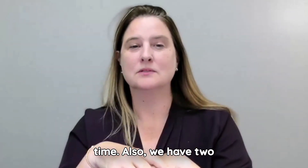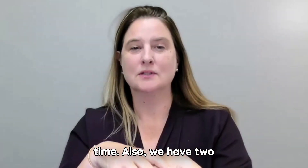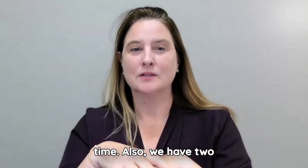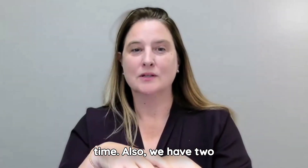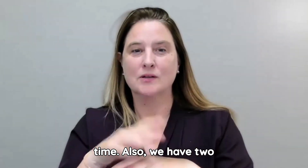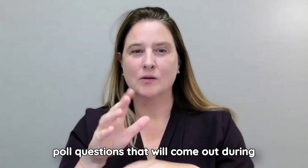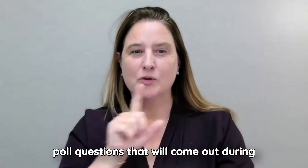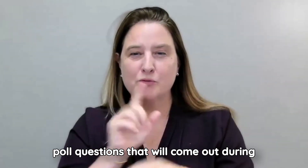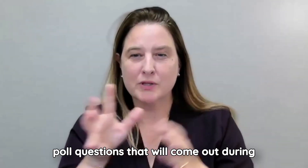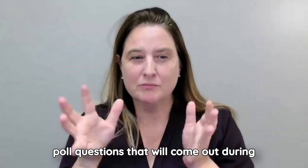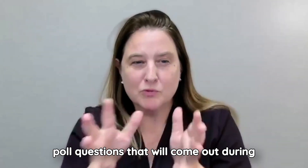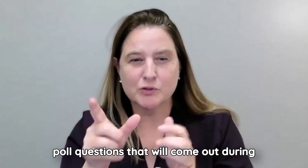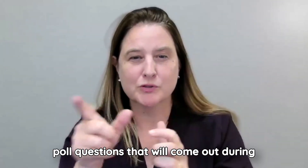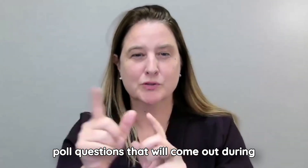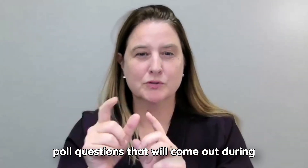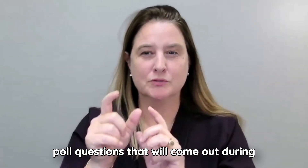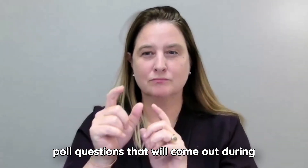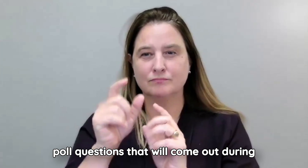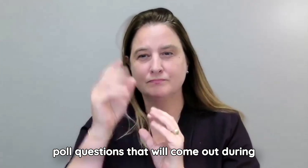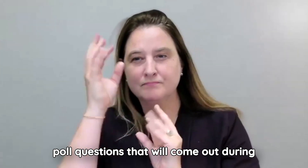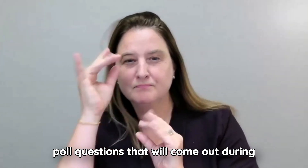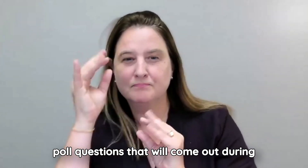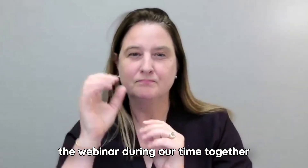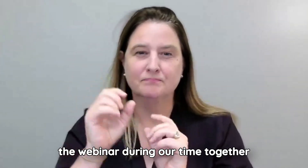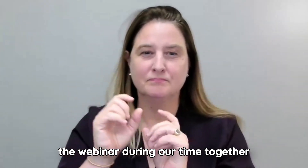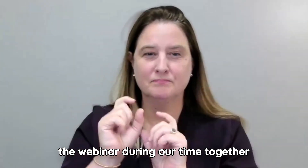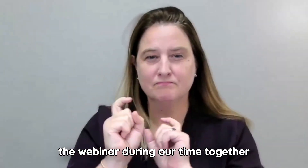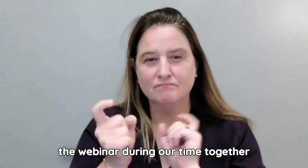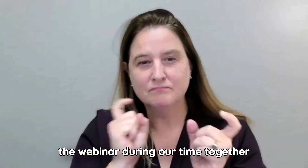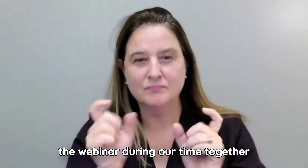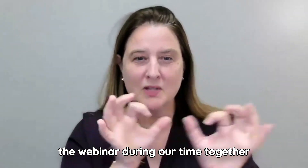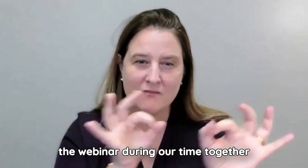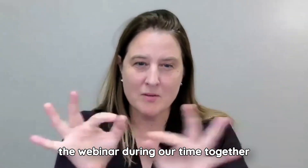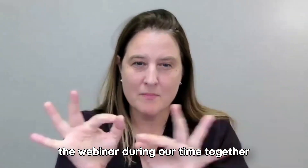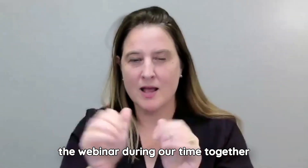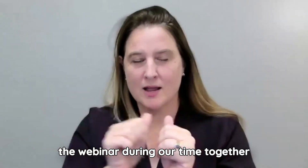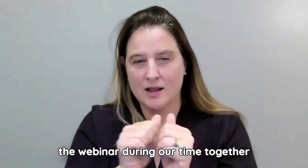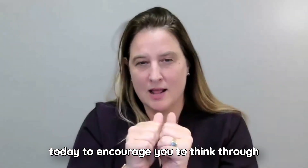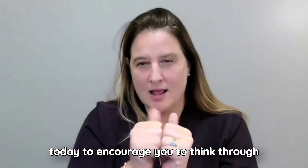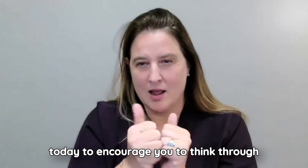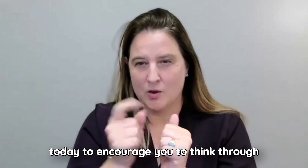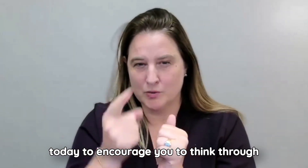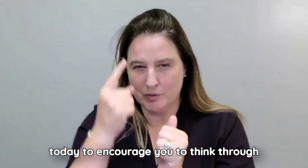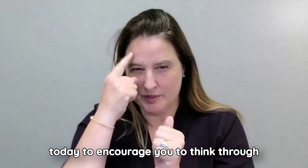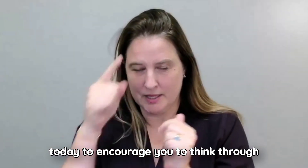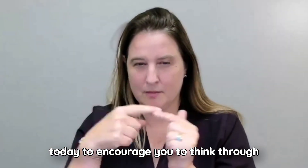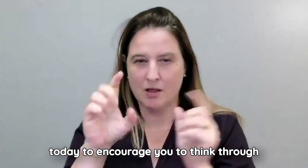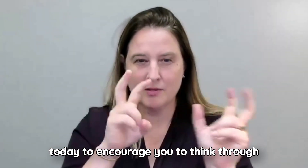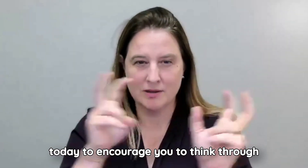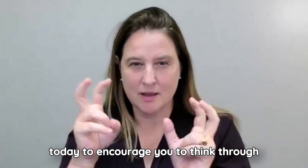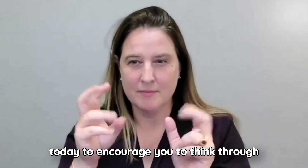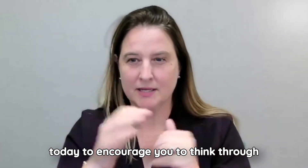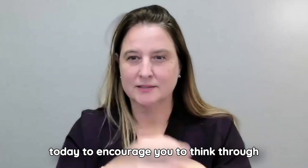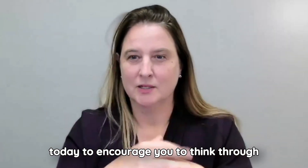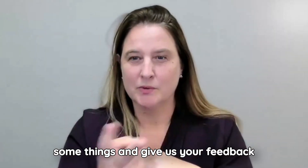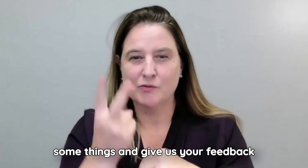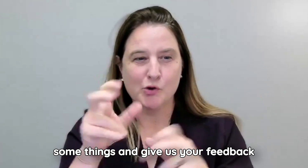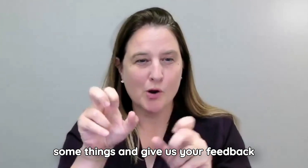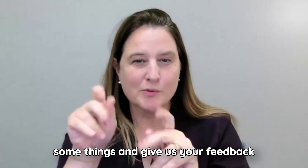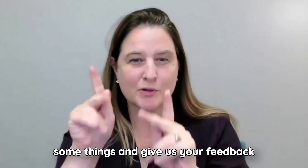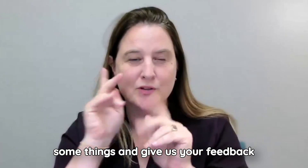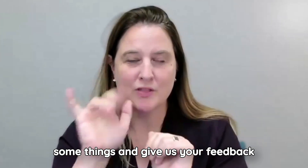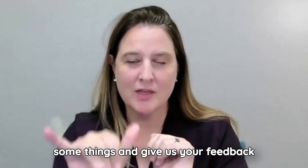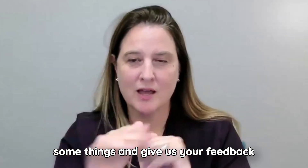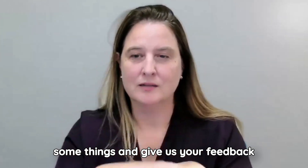Also, we have two poll questions that will come out during our time together today to encourage you to think through some things and give us